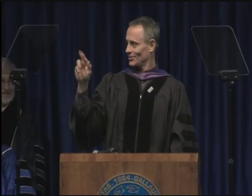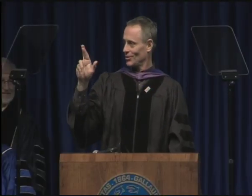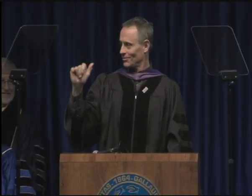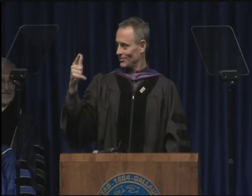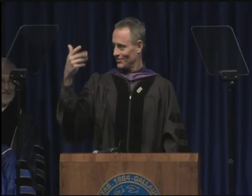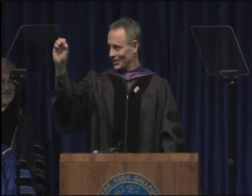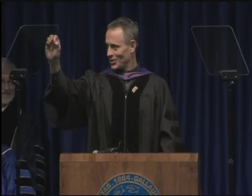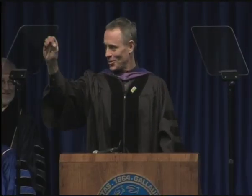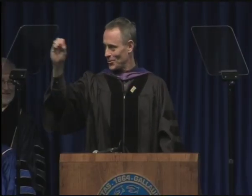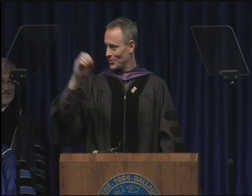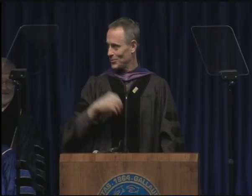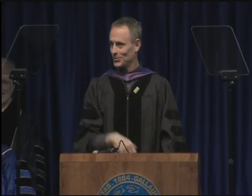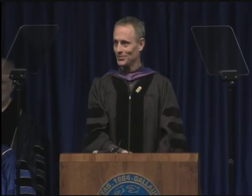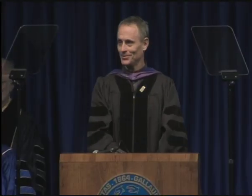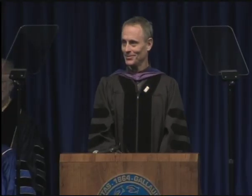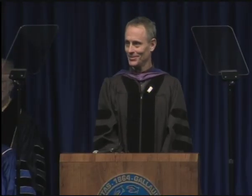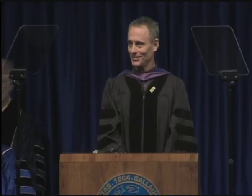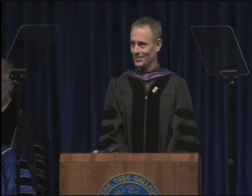Justin Arrigo.